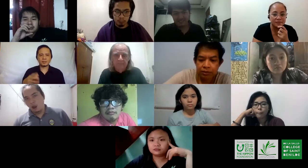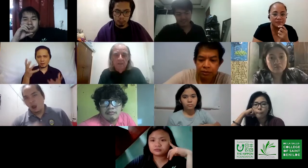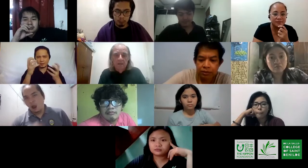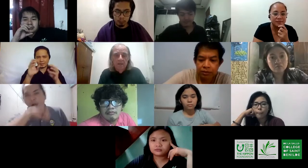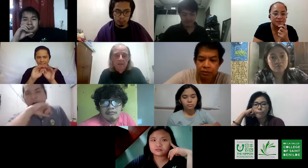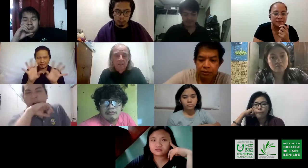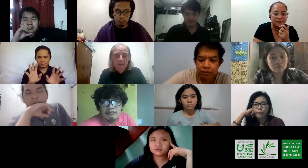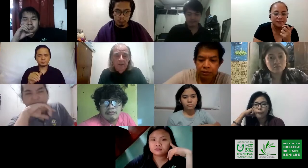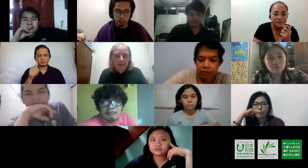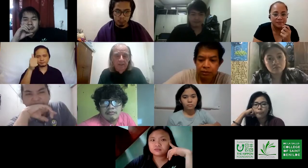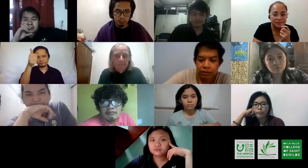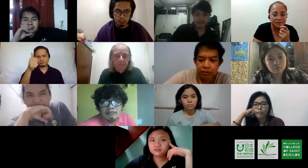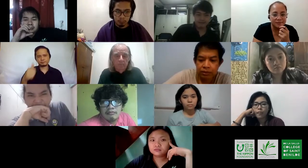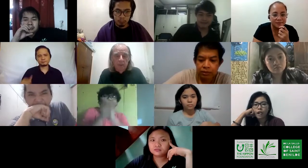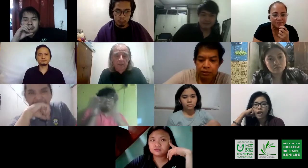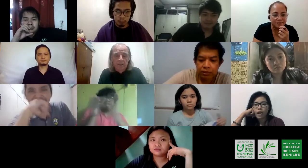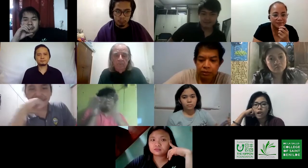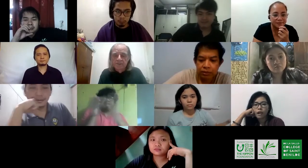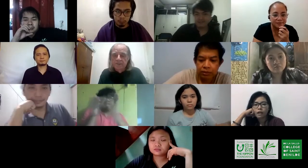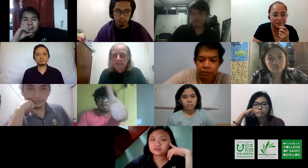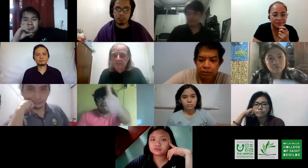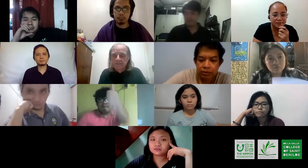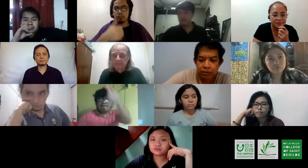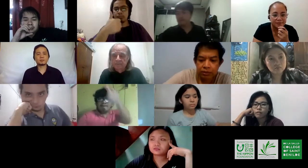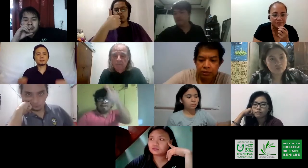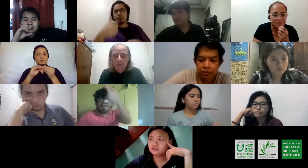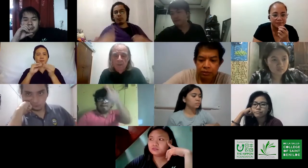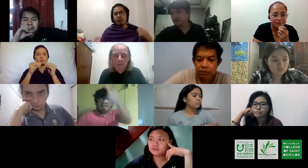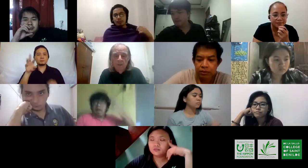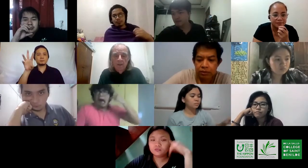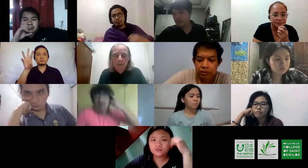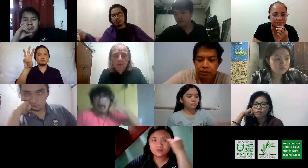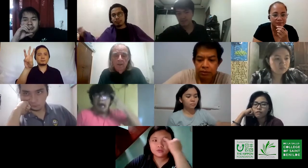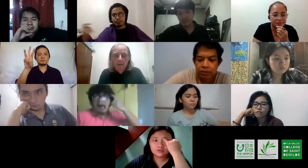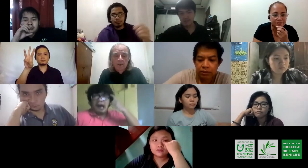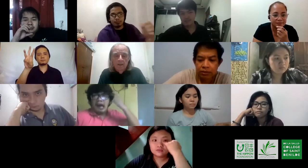that. Okay, number 6.